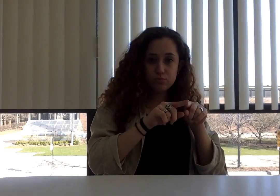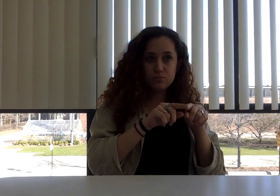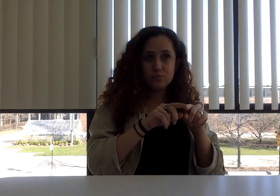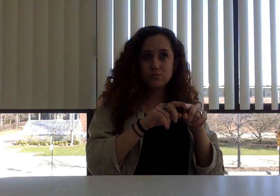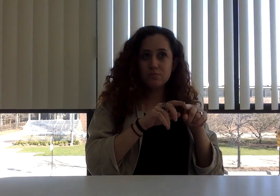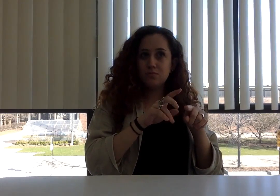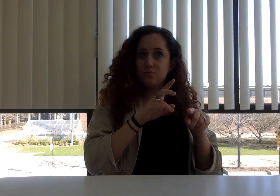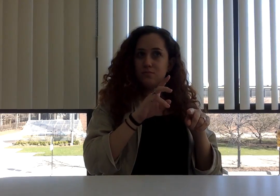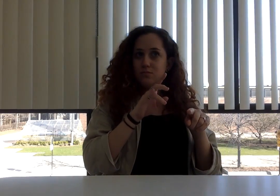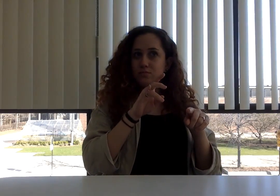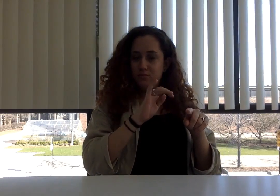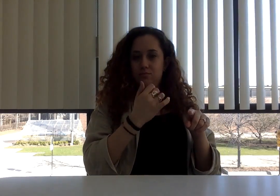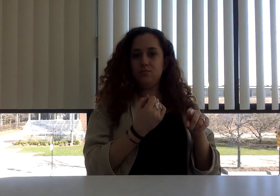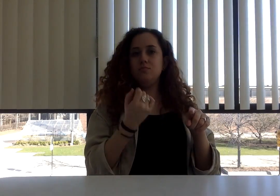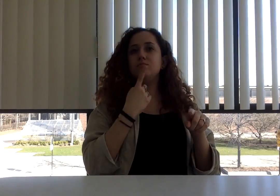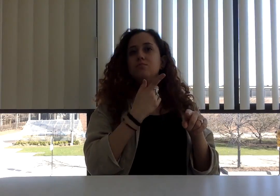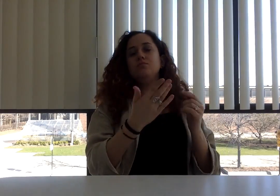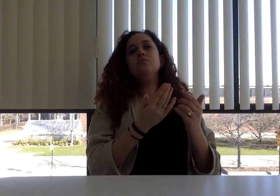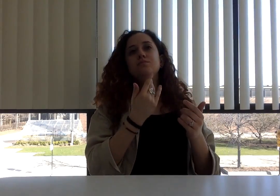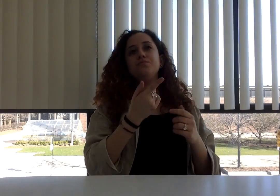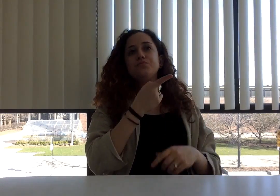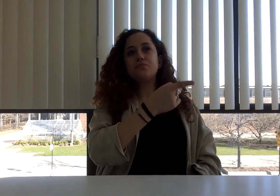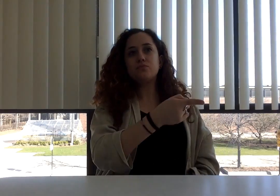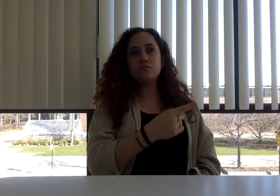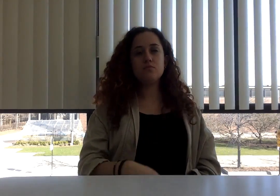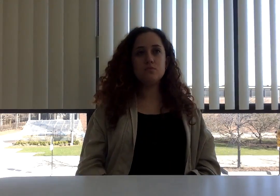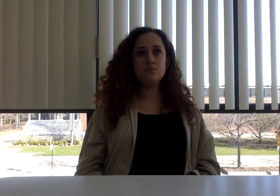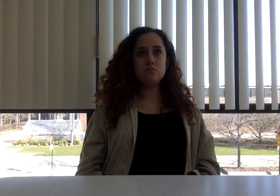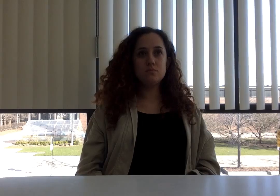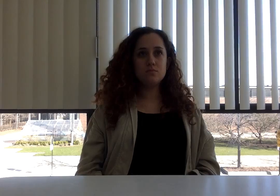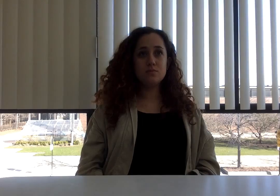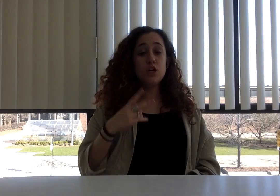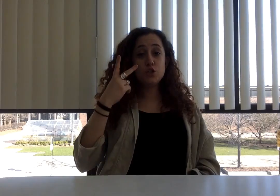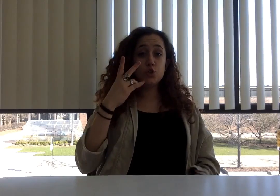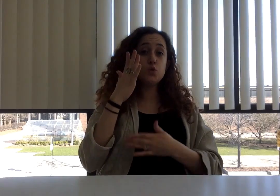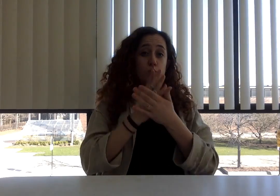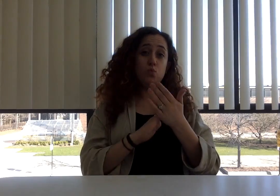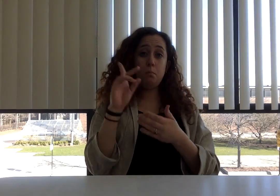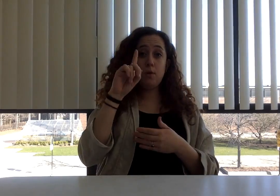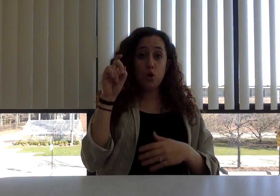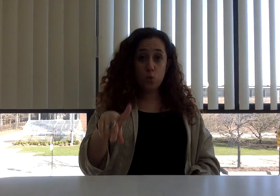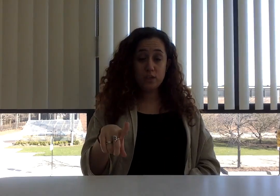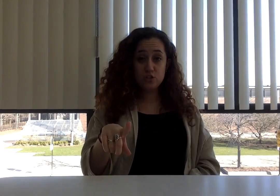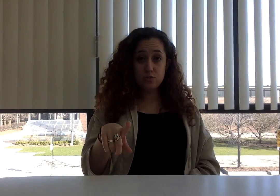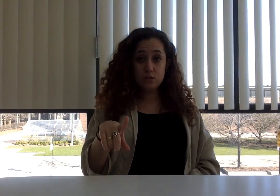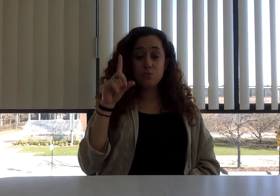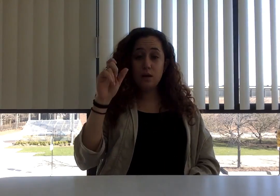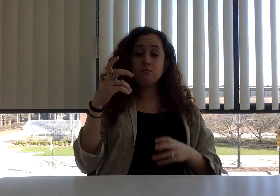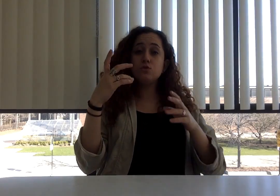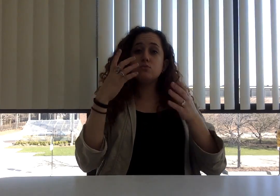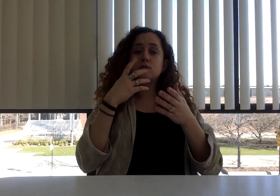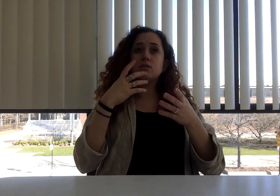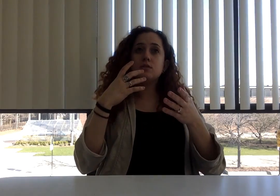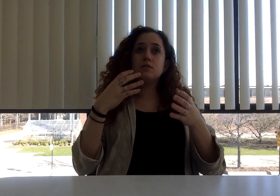planes intersect at a point because it's a 2-part question. Explain what each of the equations looks like